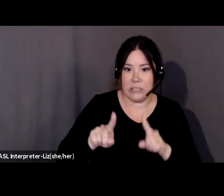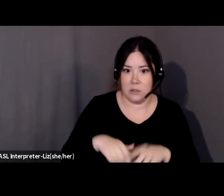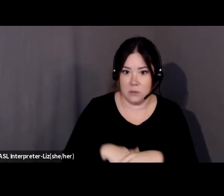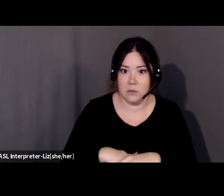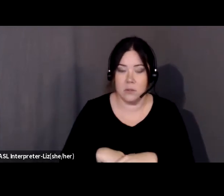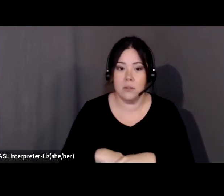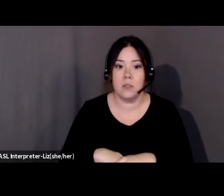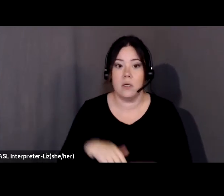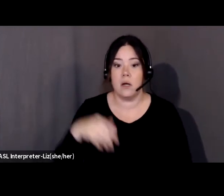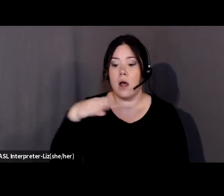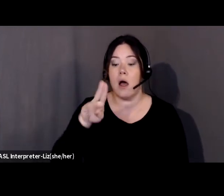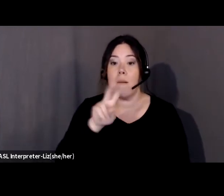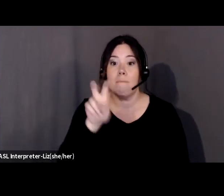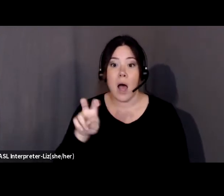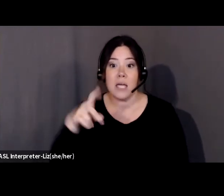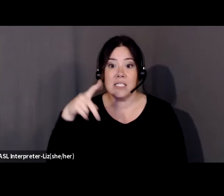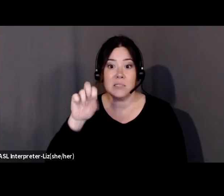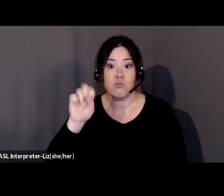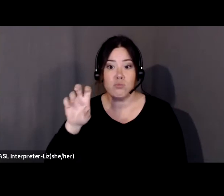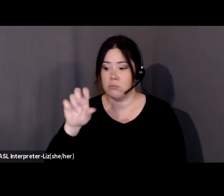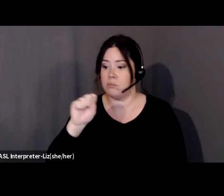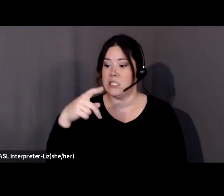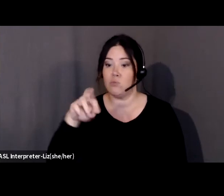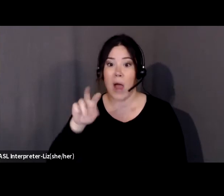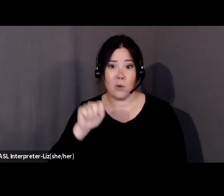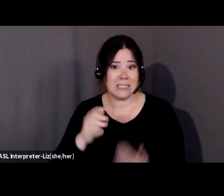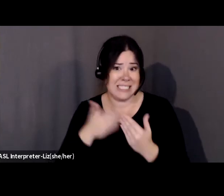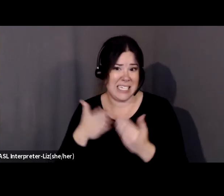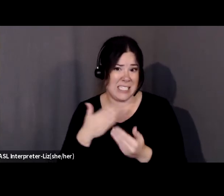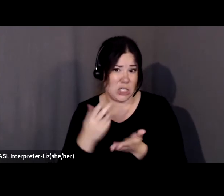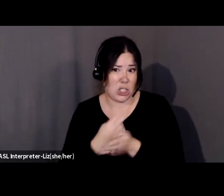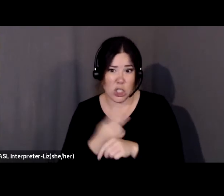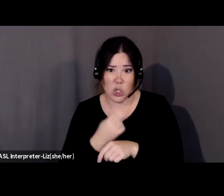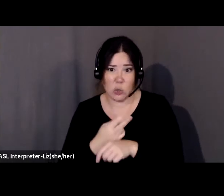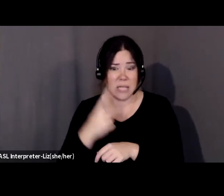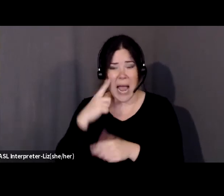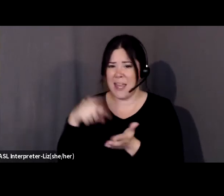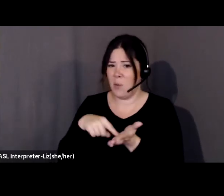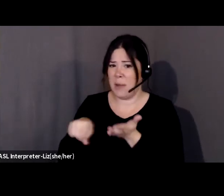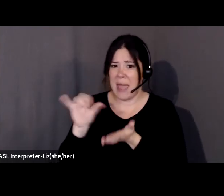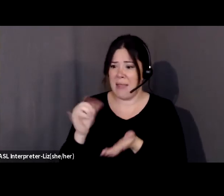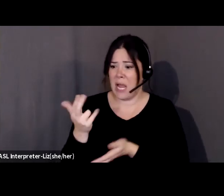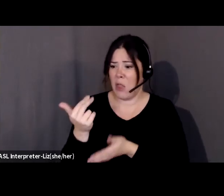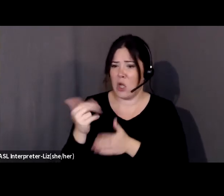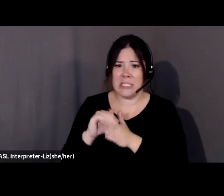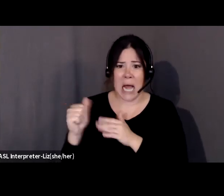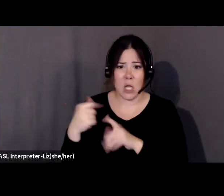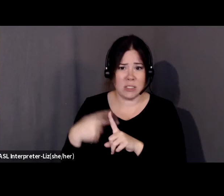Buzzsprout has been really easy to use. I think we pay, it's like $13 a month.